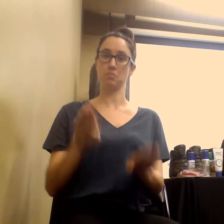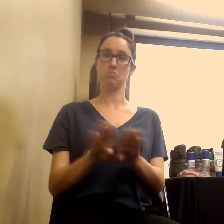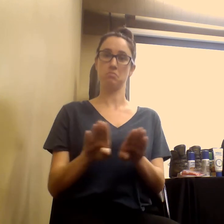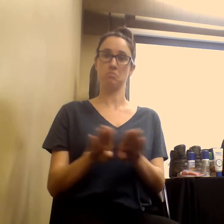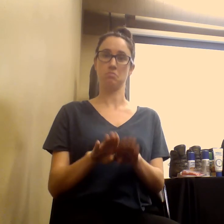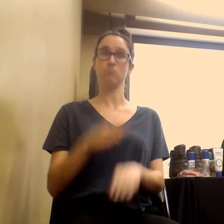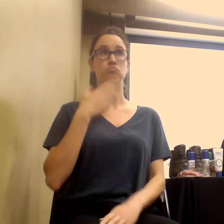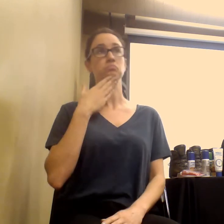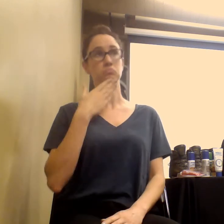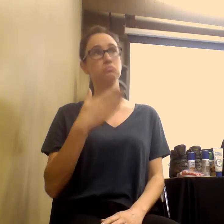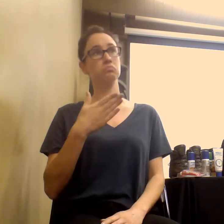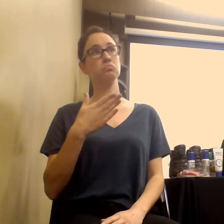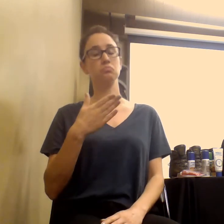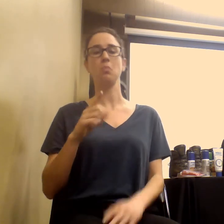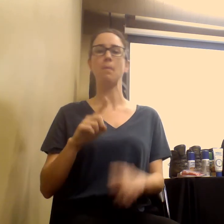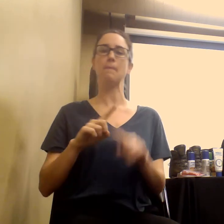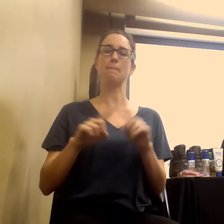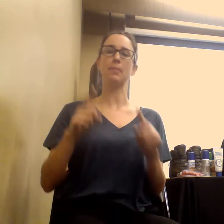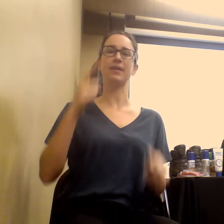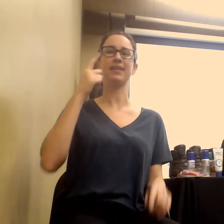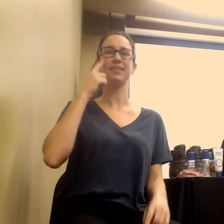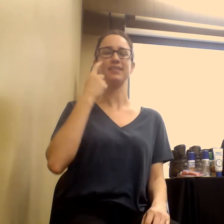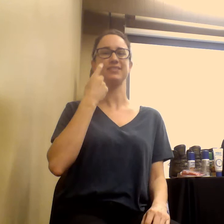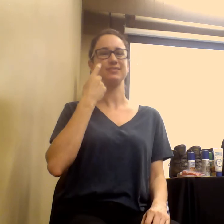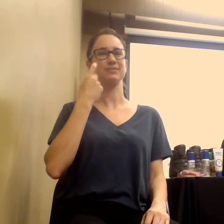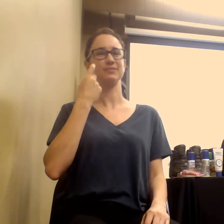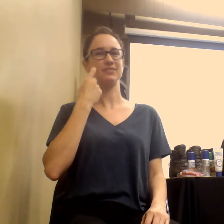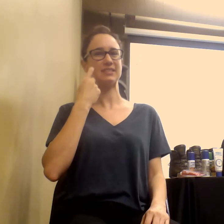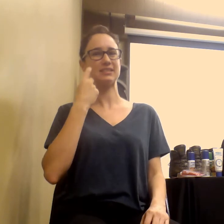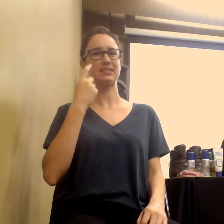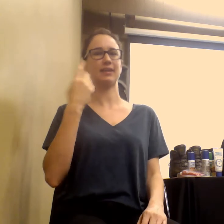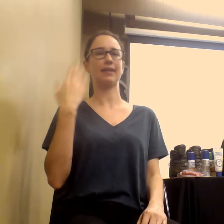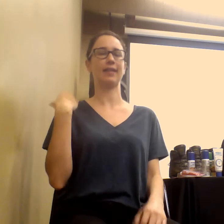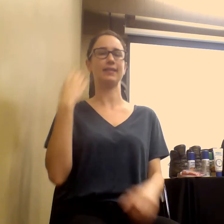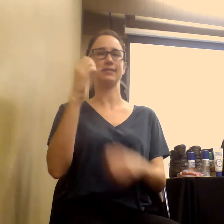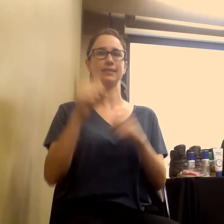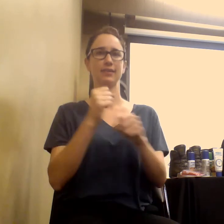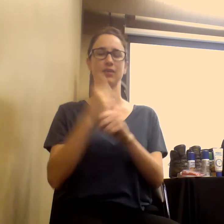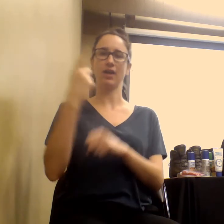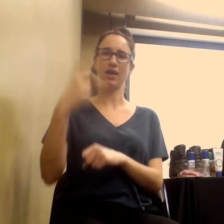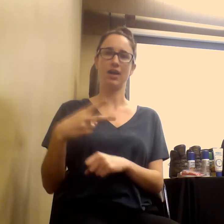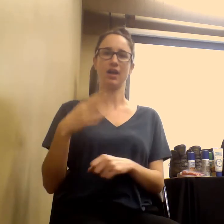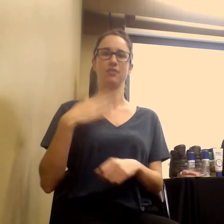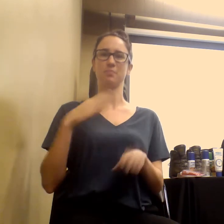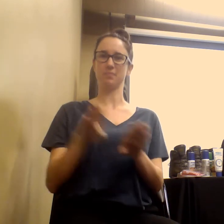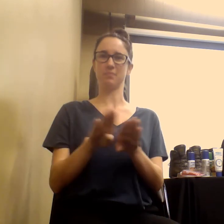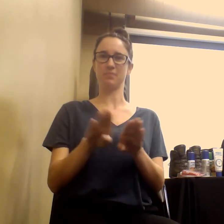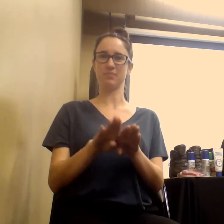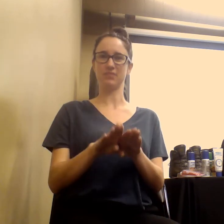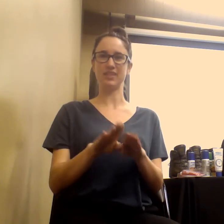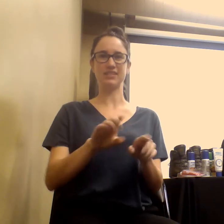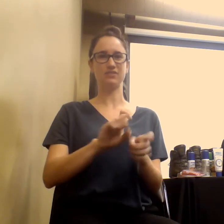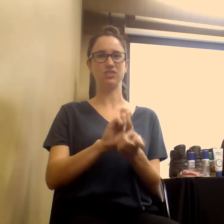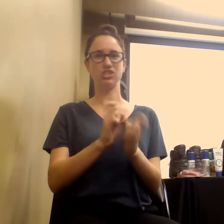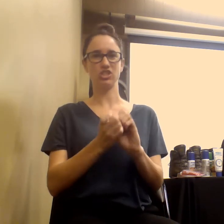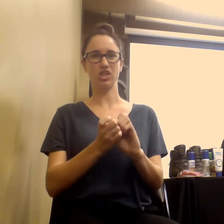seems like my feet have changed just in the last year and a half. Happens to all of us. And Yep. I know, especially when you get to